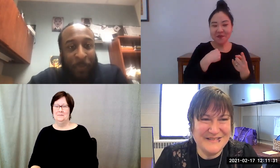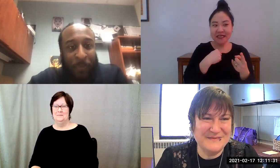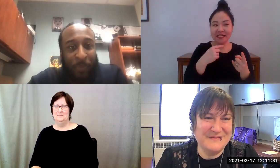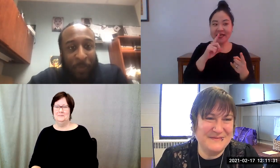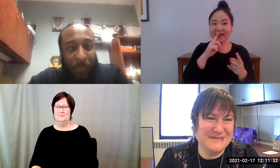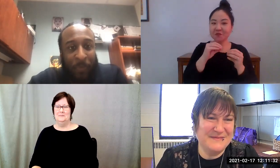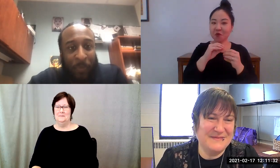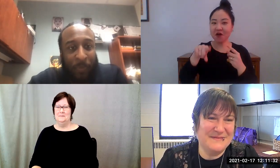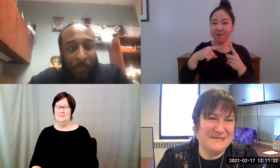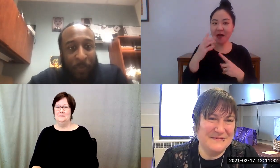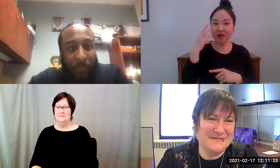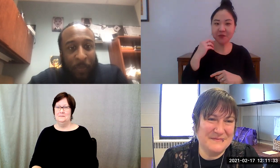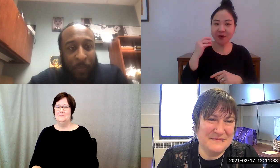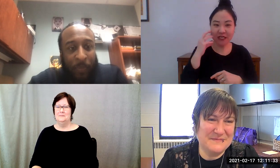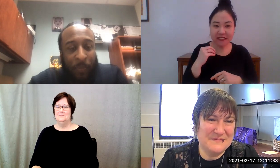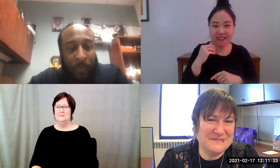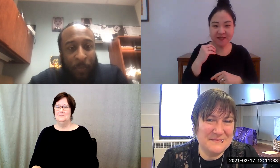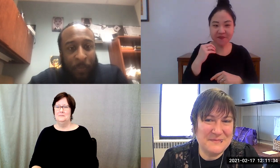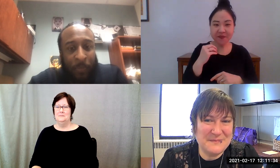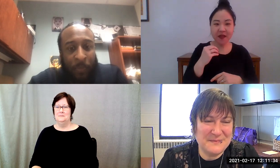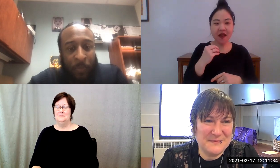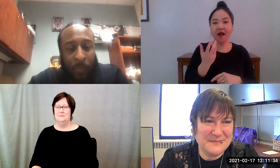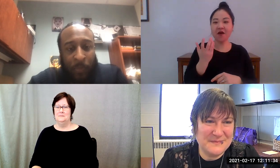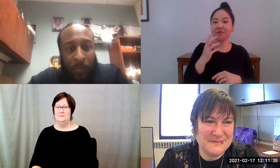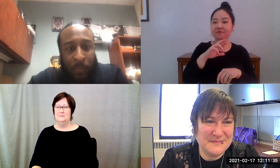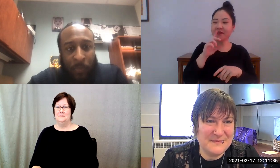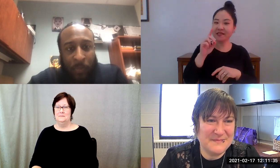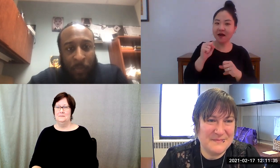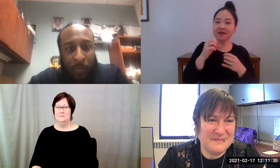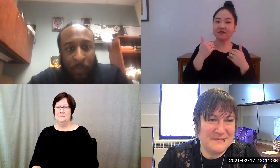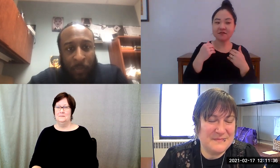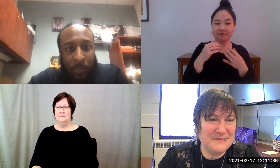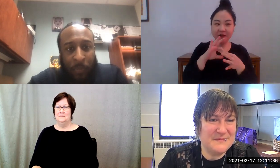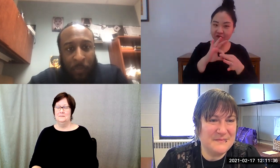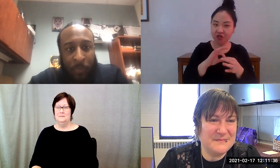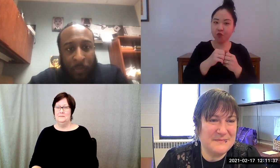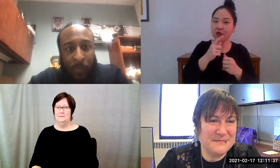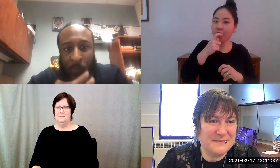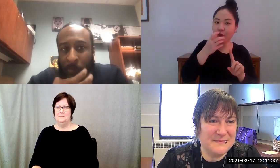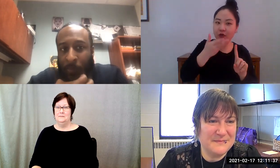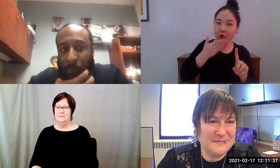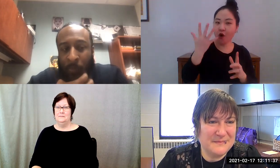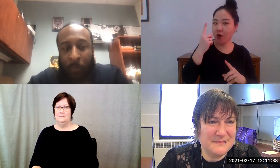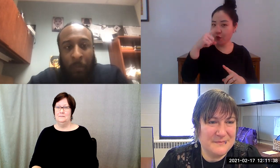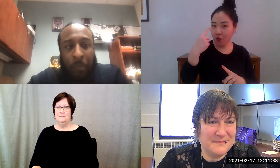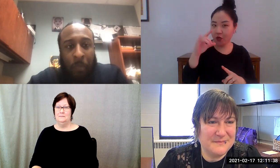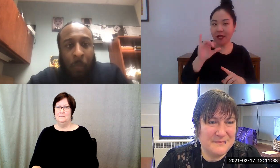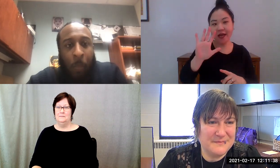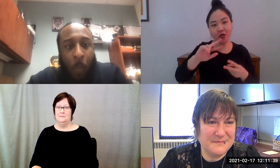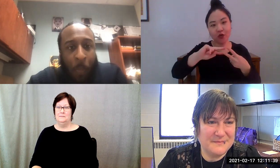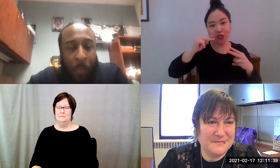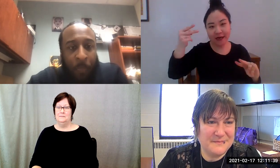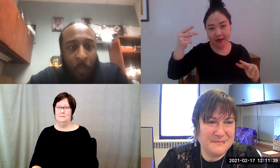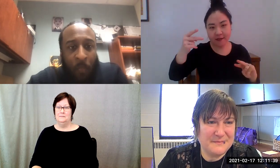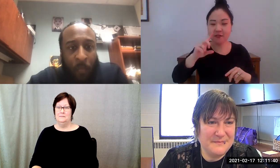Diversity to me is more about experiences. It does have to do with who you are, what you look